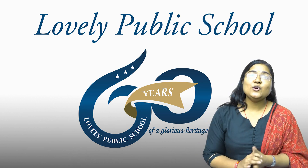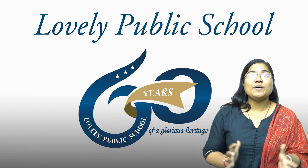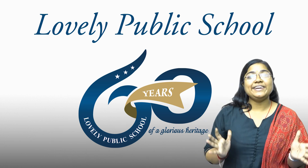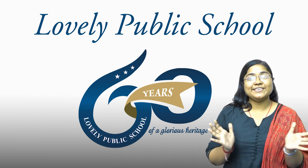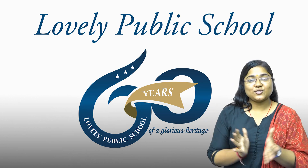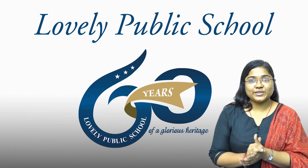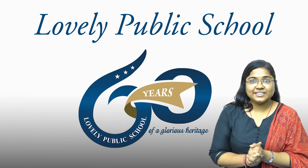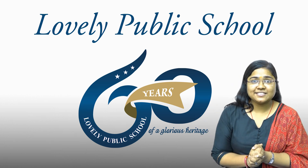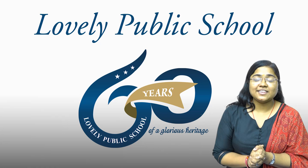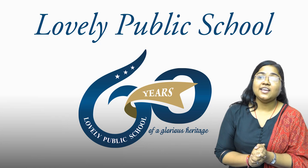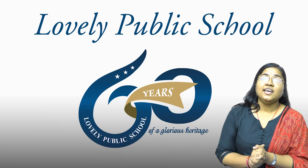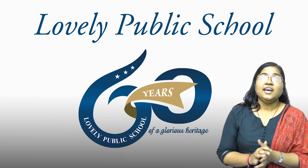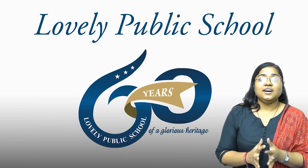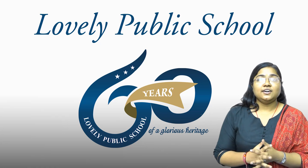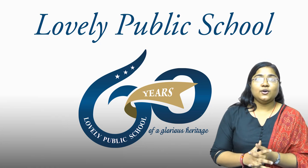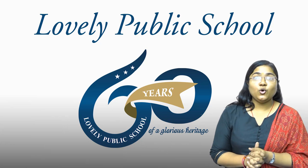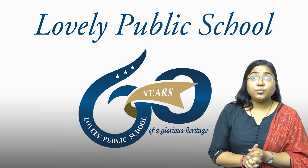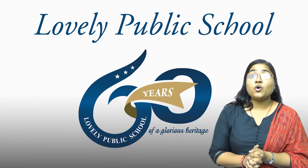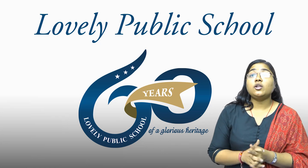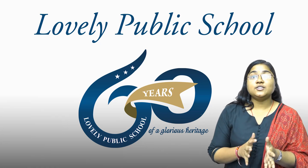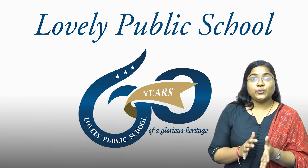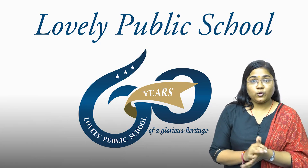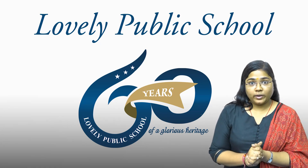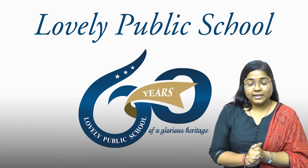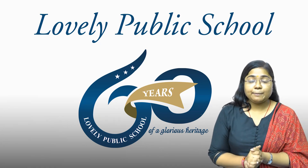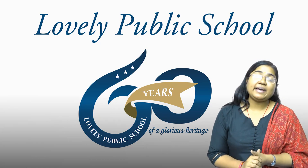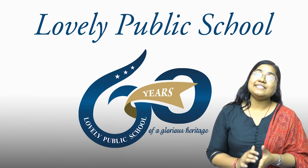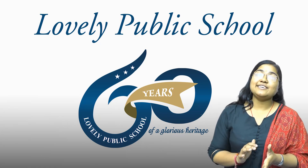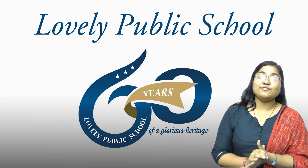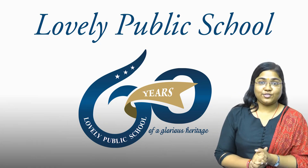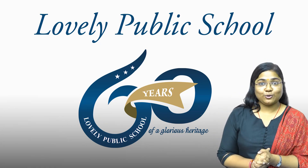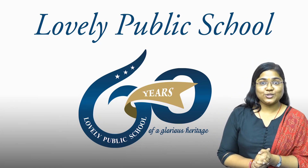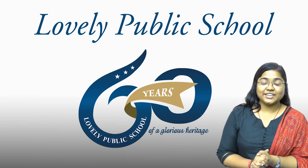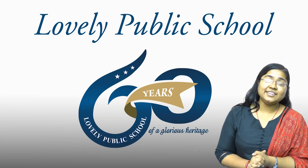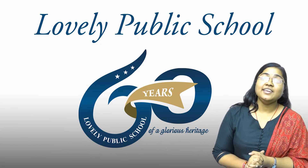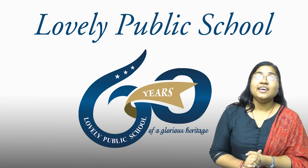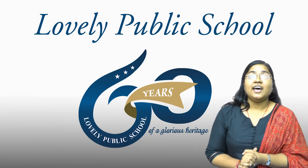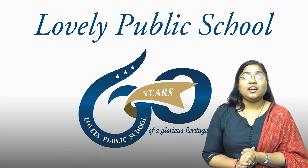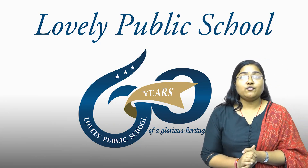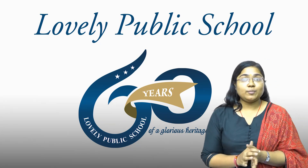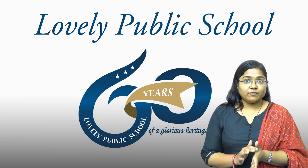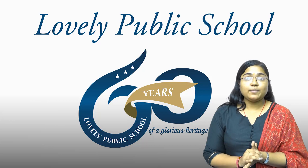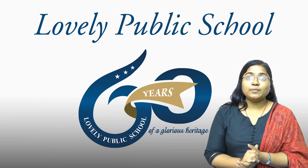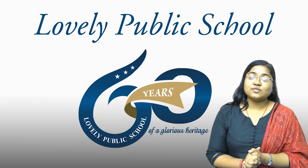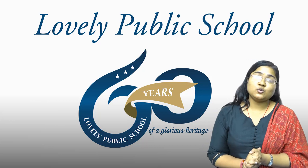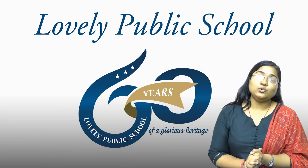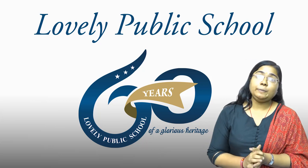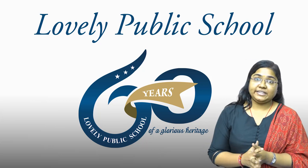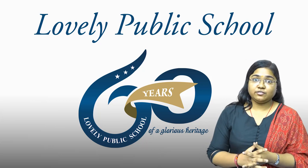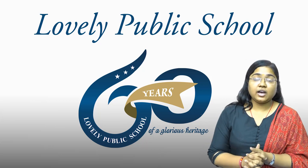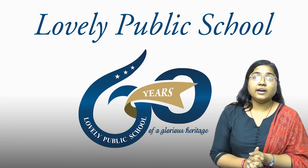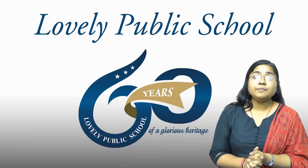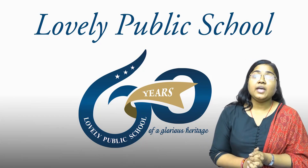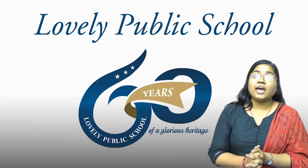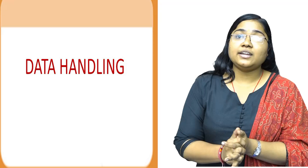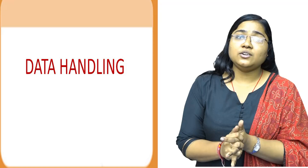So, hello my dear students. Hope you all are doing well. Myself Tanujan from Lovely Public School,